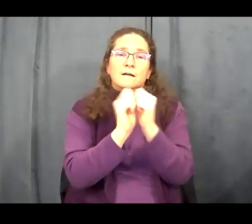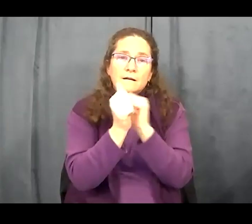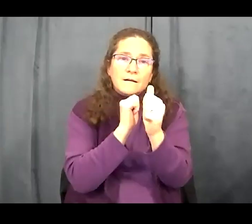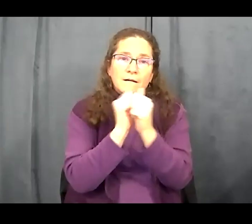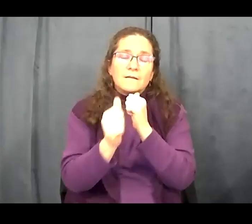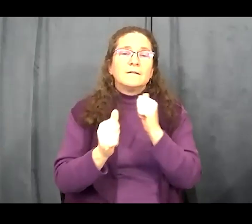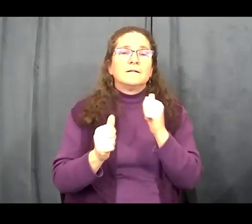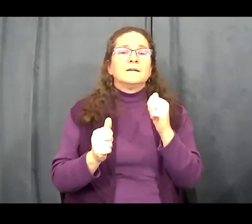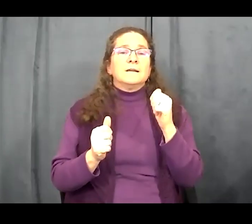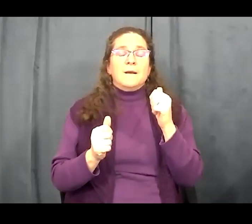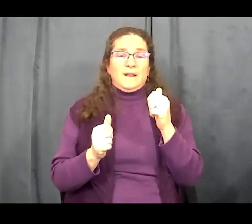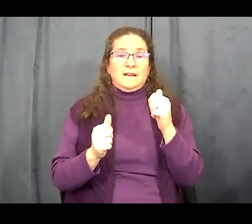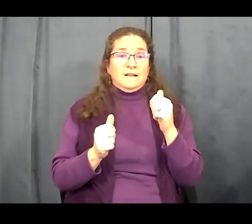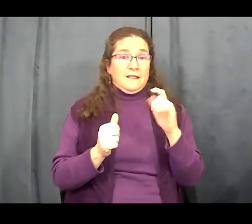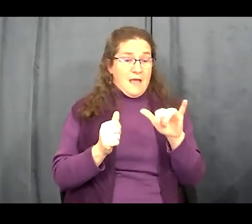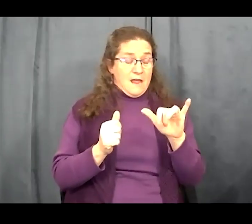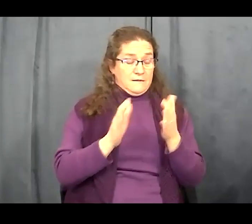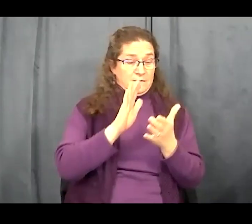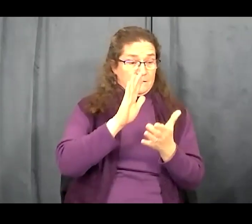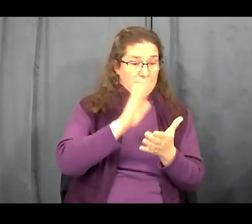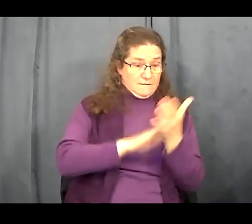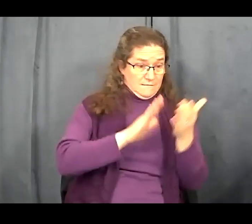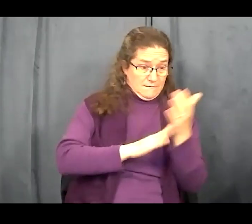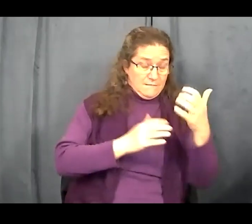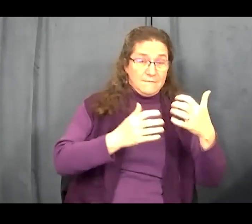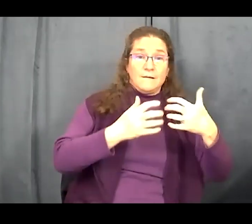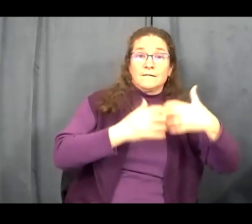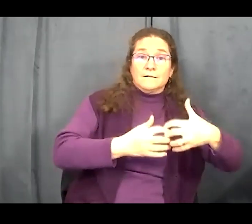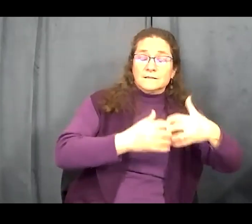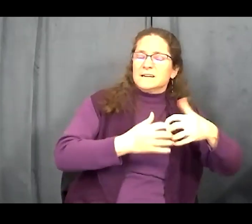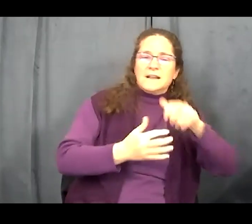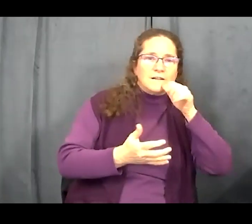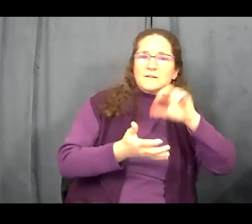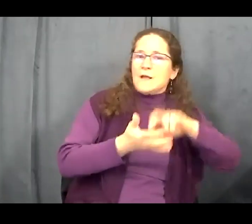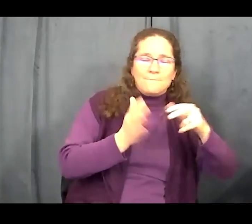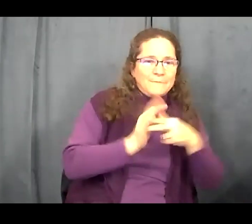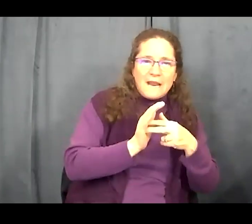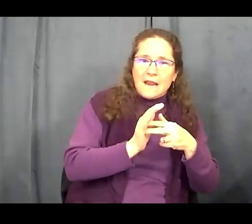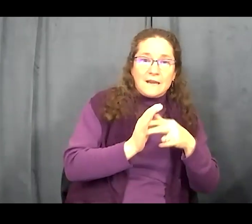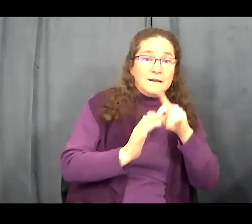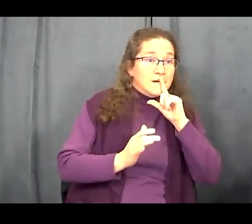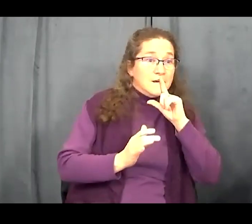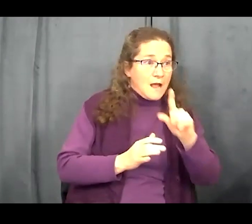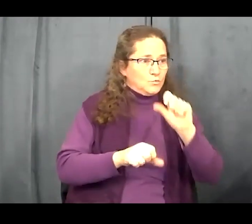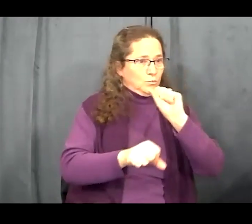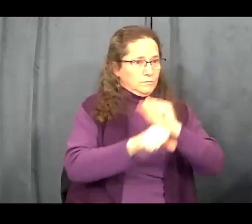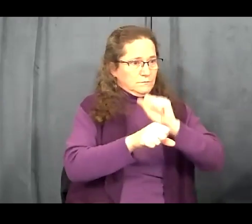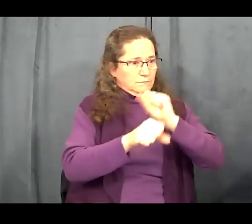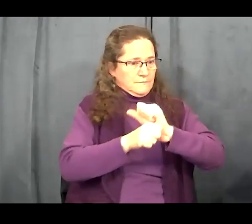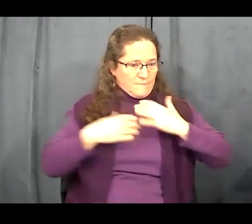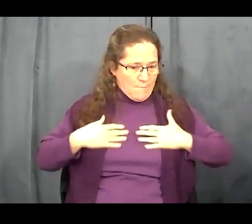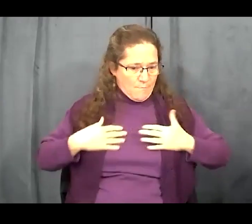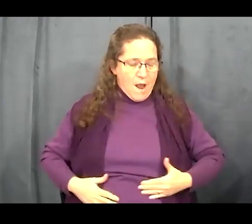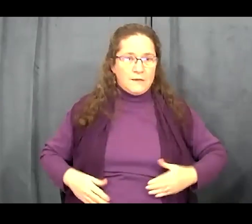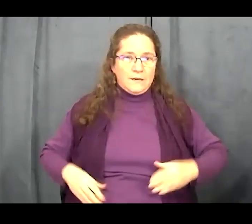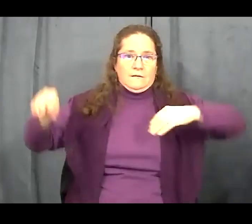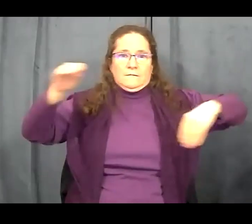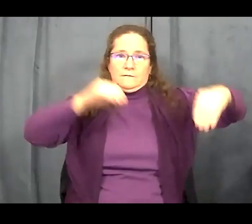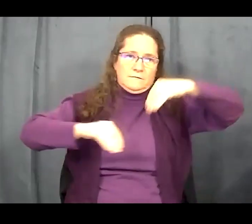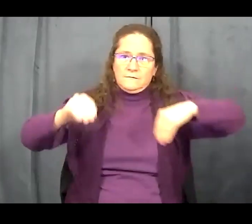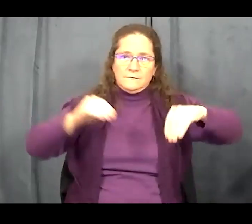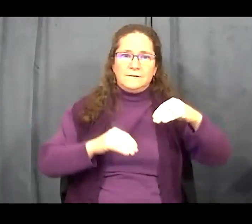include actual physical running, but you want to make sure that the child knows all the different uses for run when you're doing that chaining and that linking of